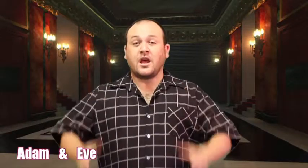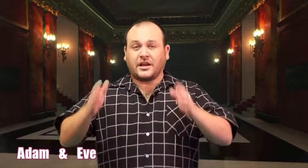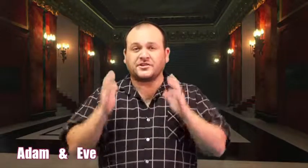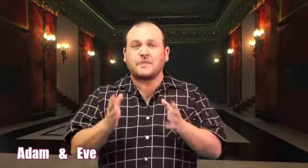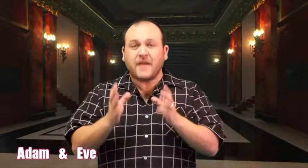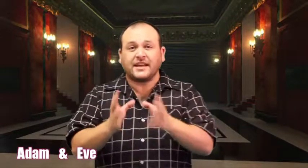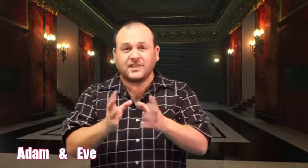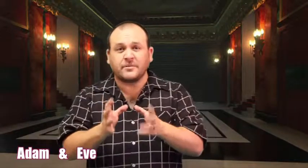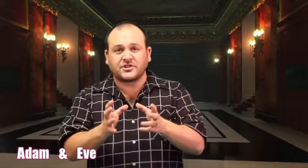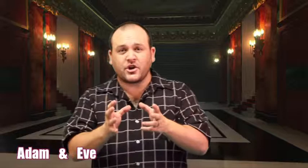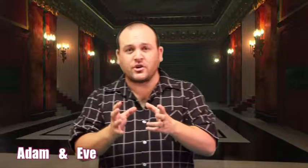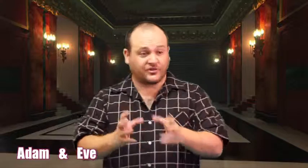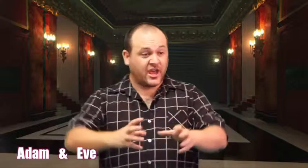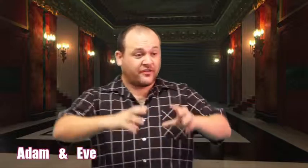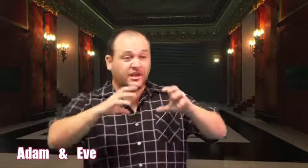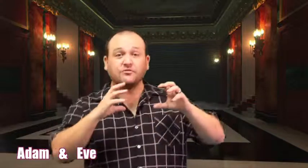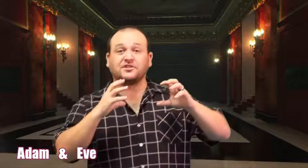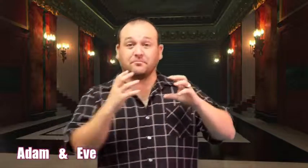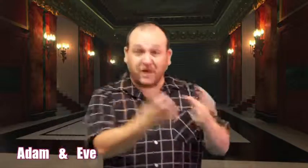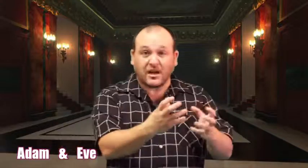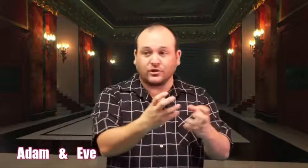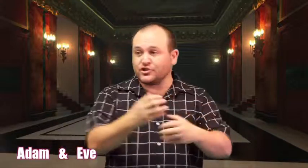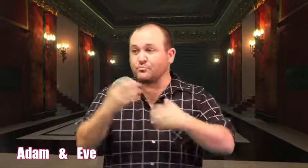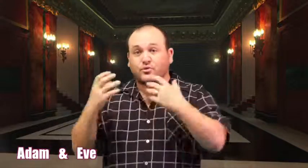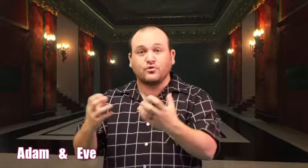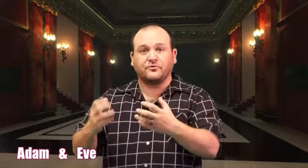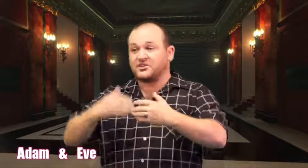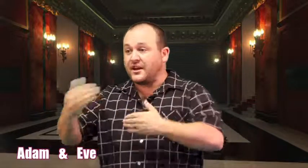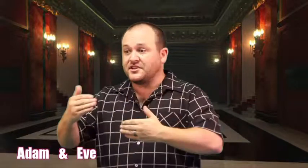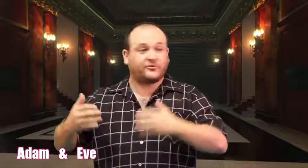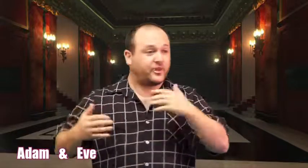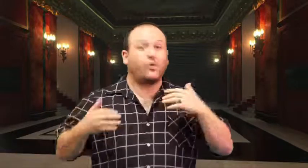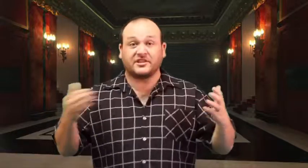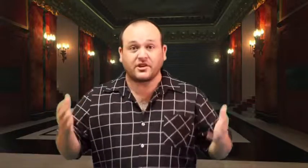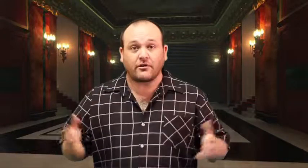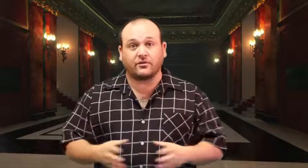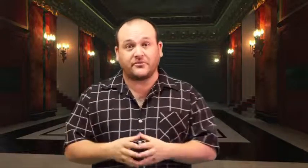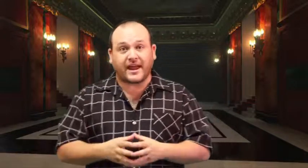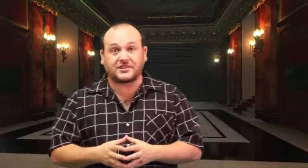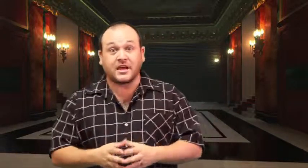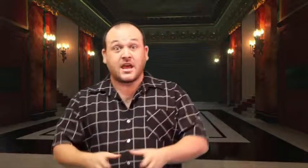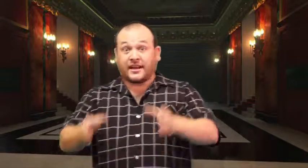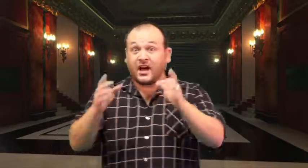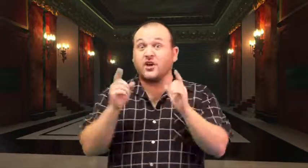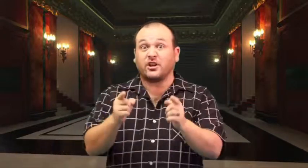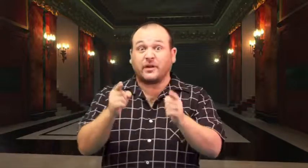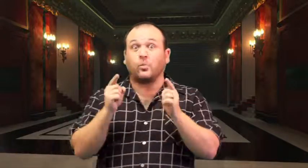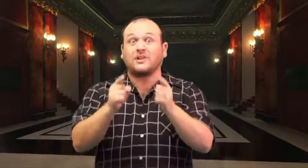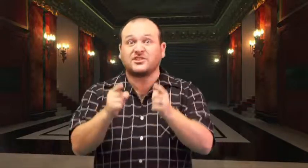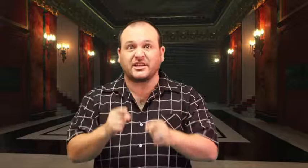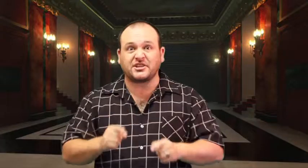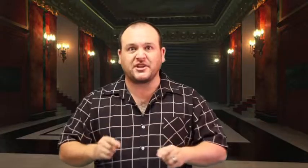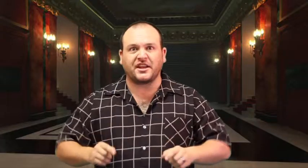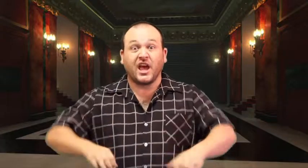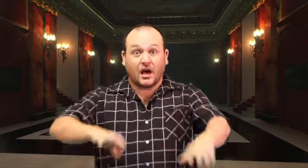In some academic circles, they use the Bible to prove scientific or historical facts. And I heard about one such study about